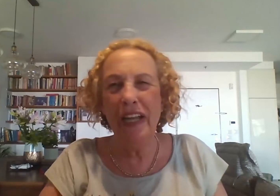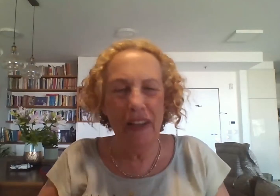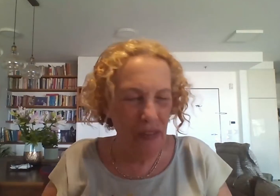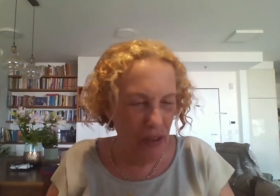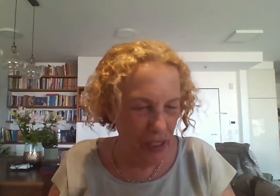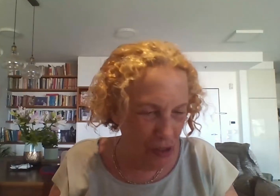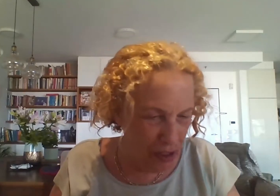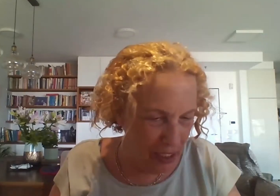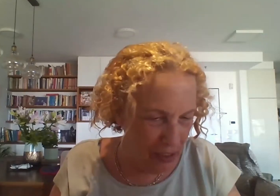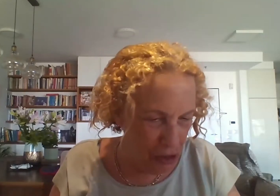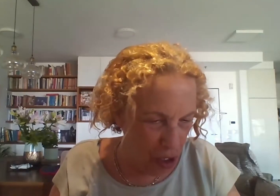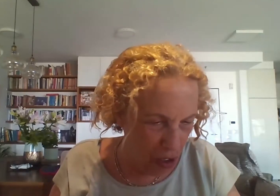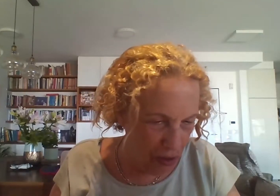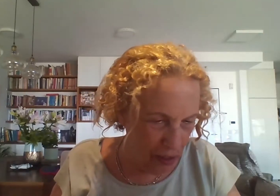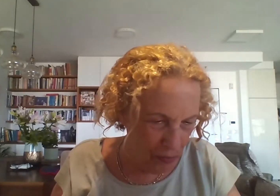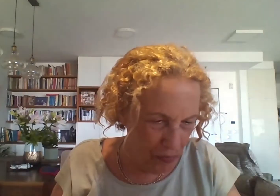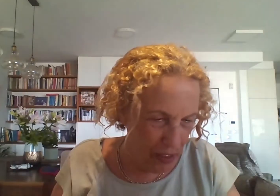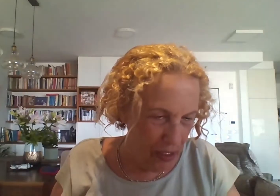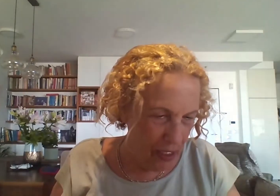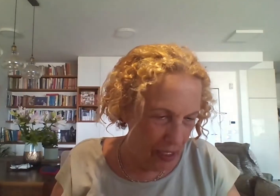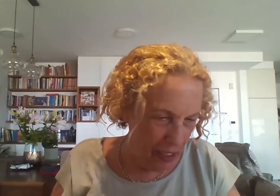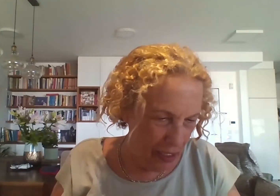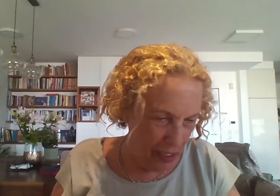We are now going to hear a talk